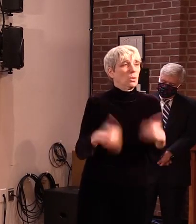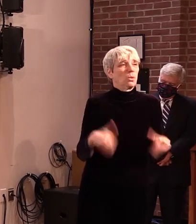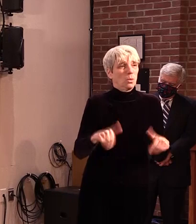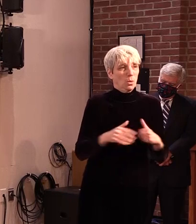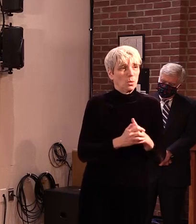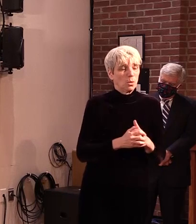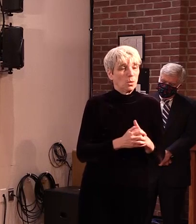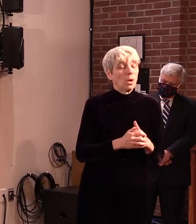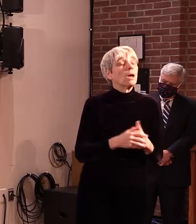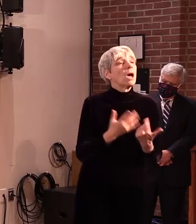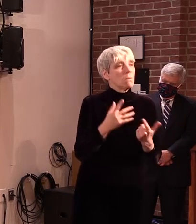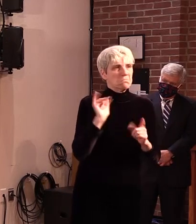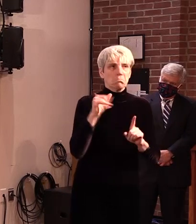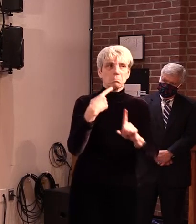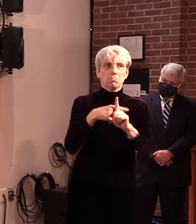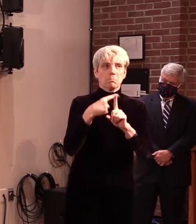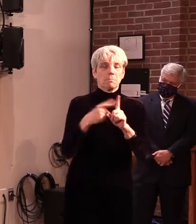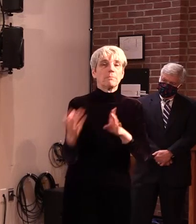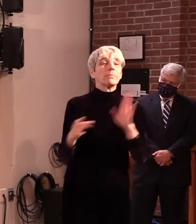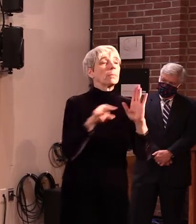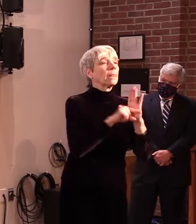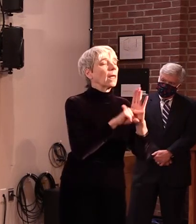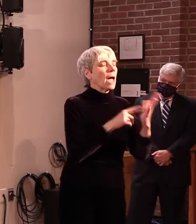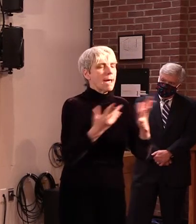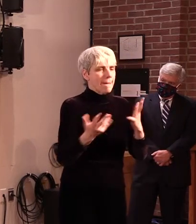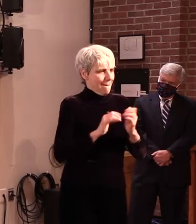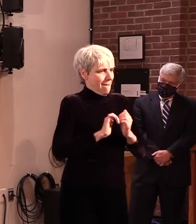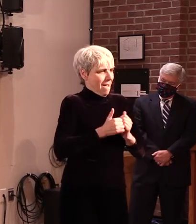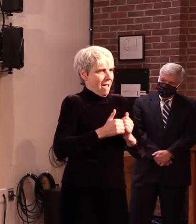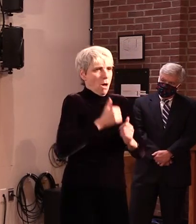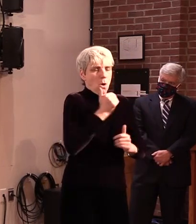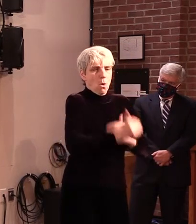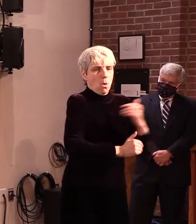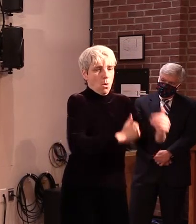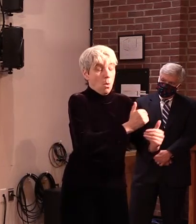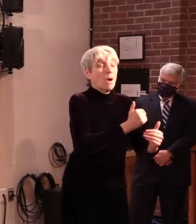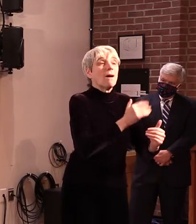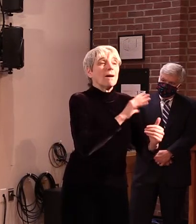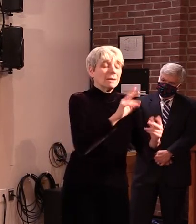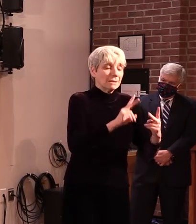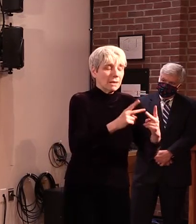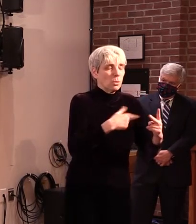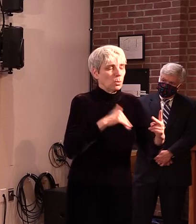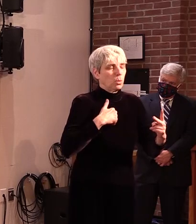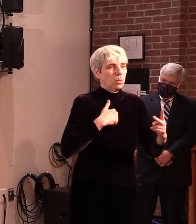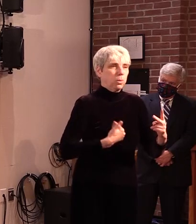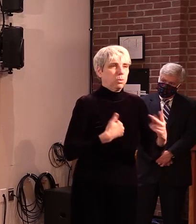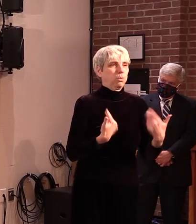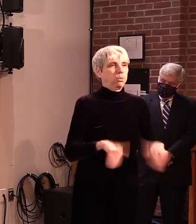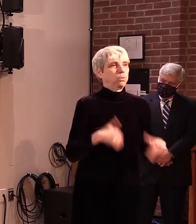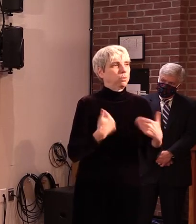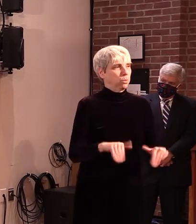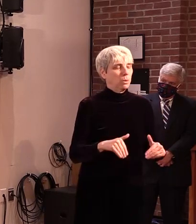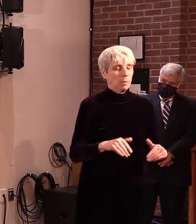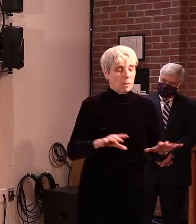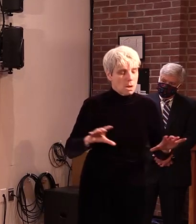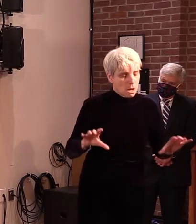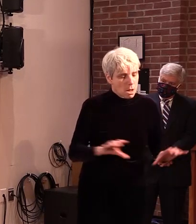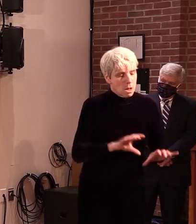The negatives were largely focused on logistics or, frankly, just being tired after all the hard work and preparations that were necessary over the